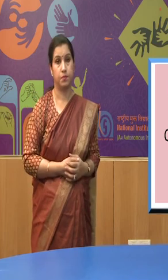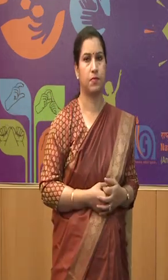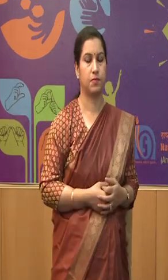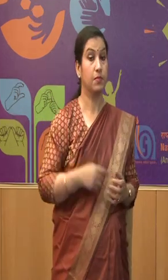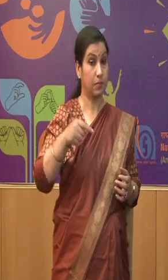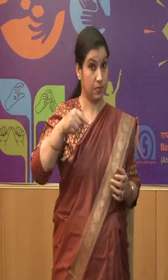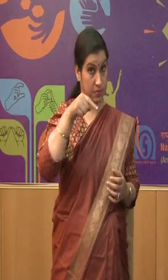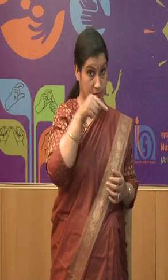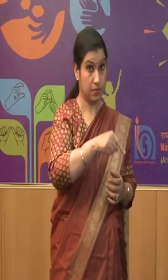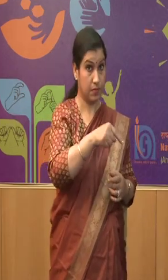From them,